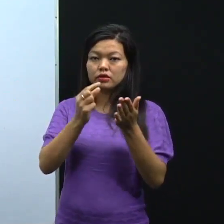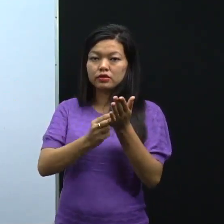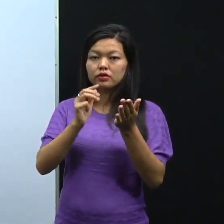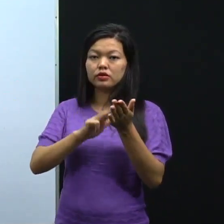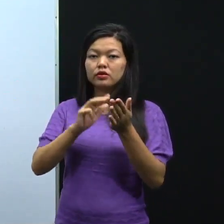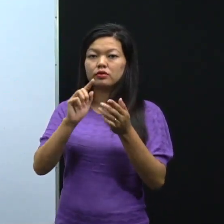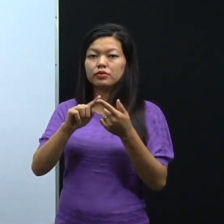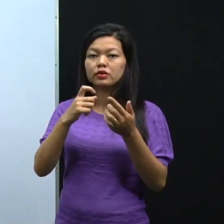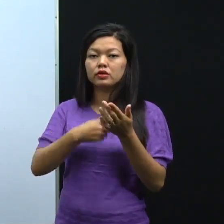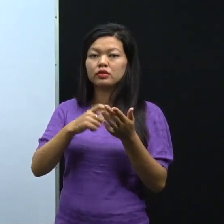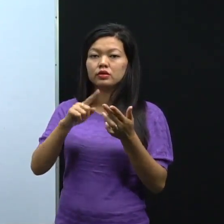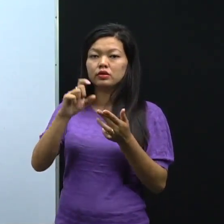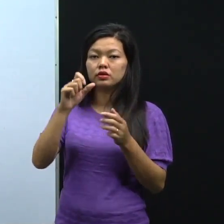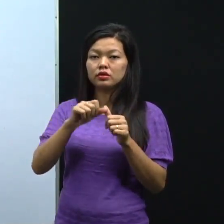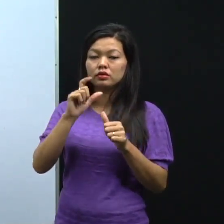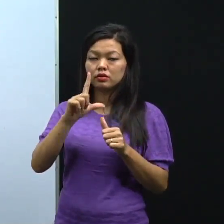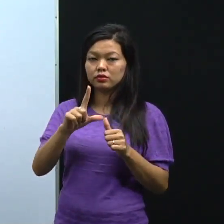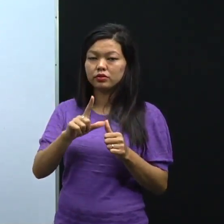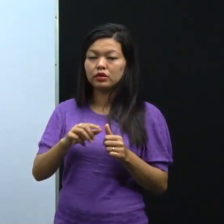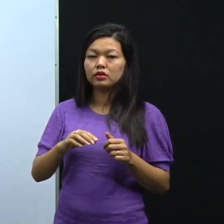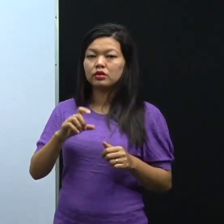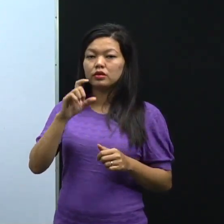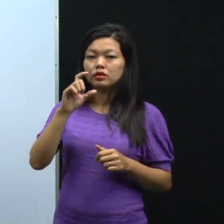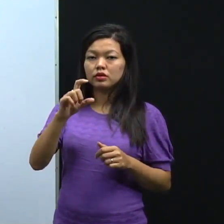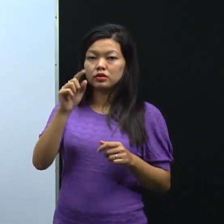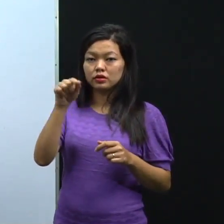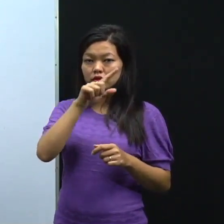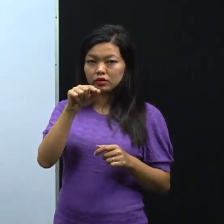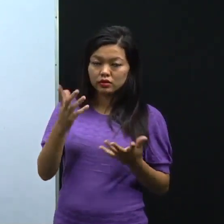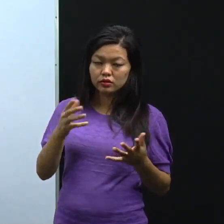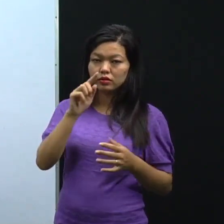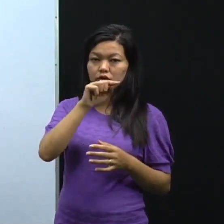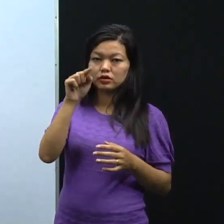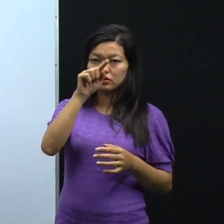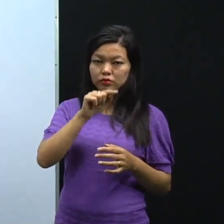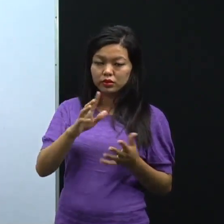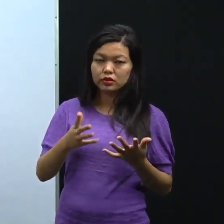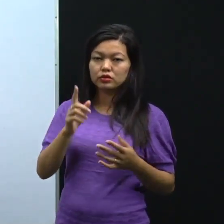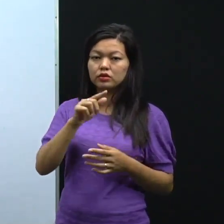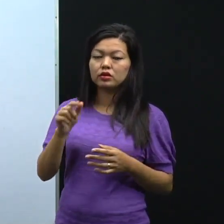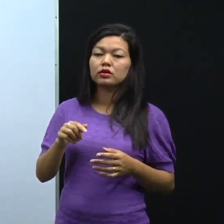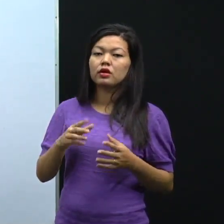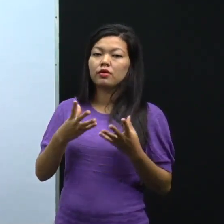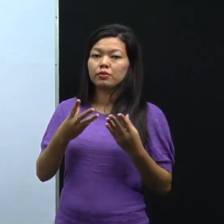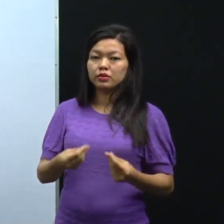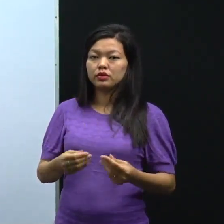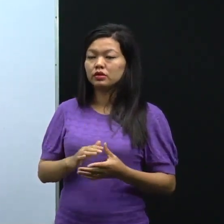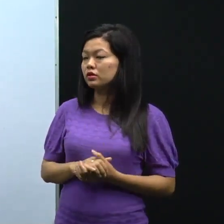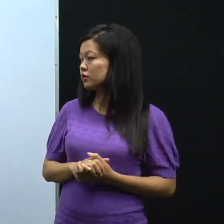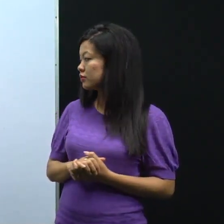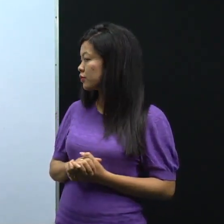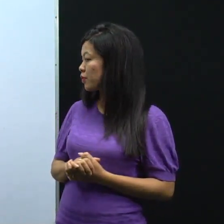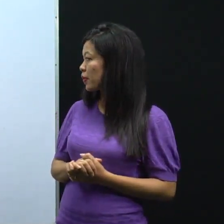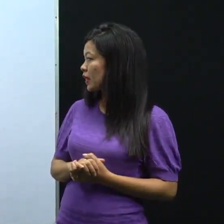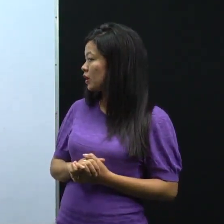mass. But all these calculations we can easily get by using this formula. Okay, so